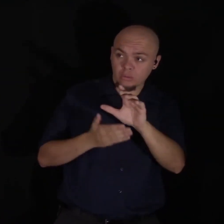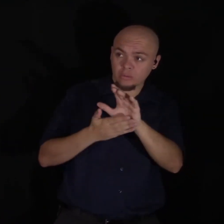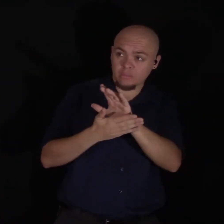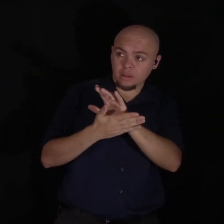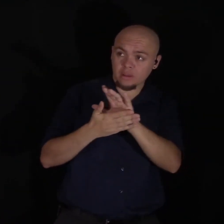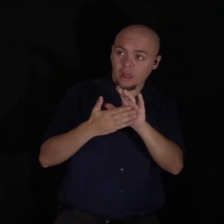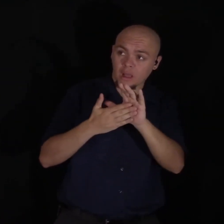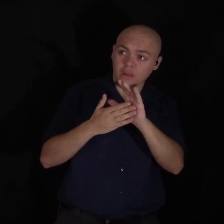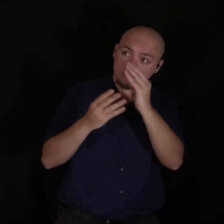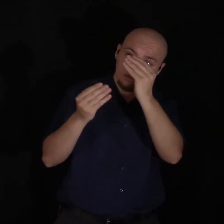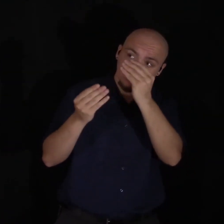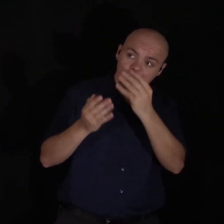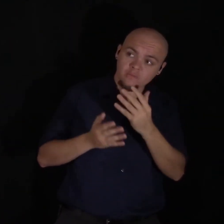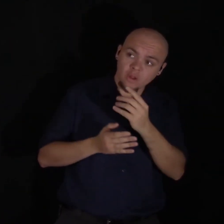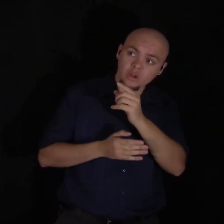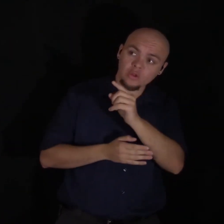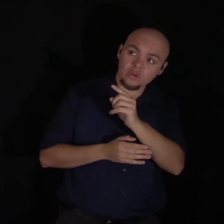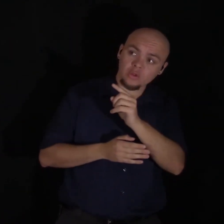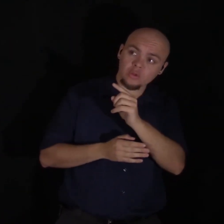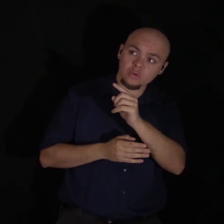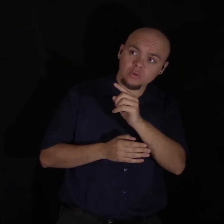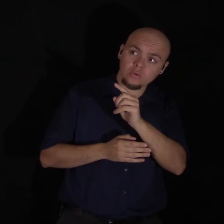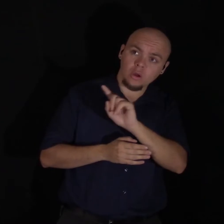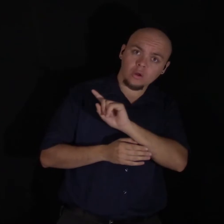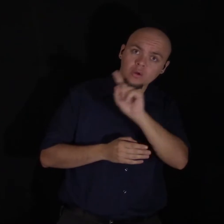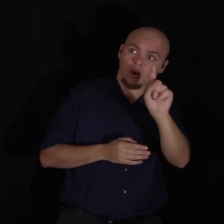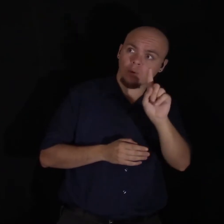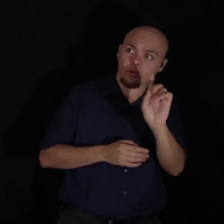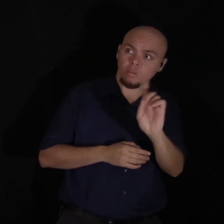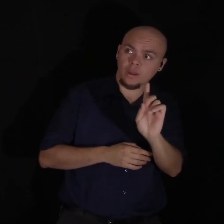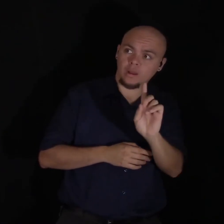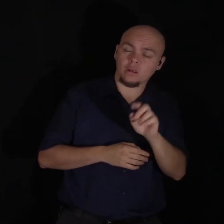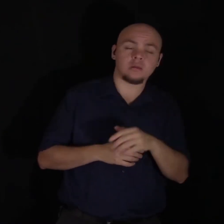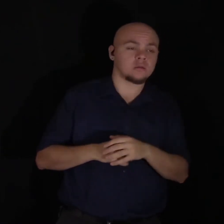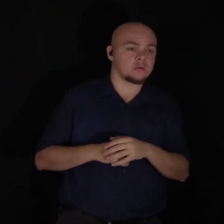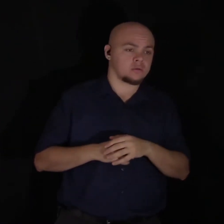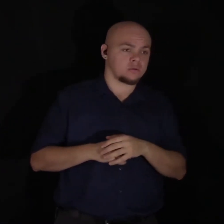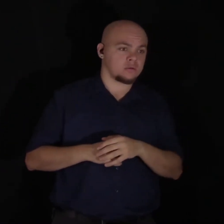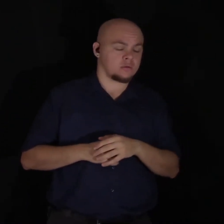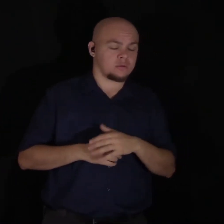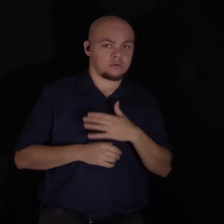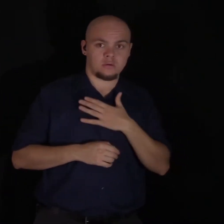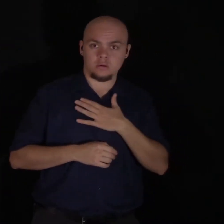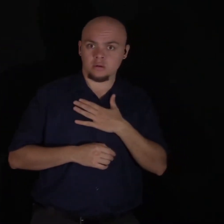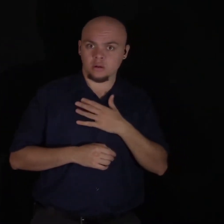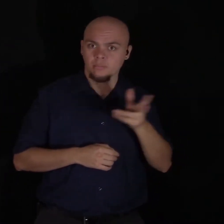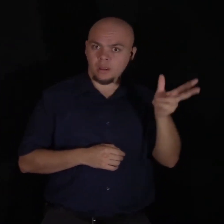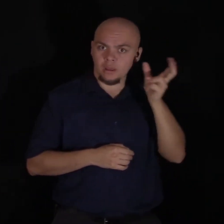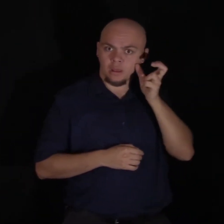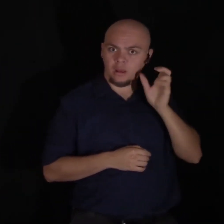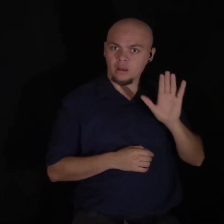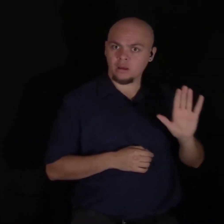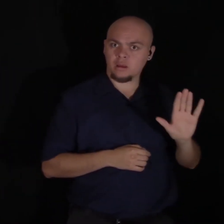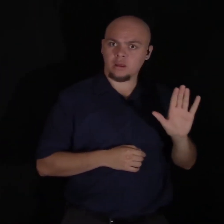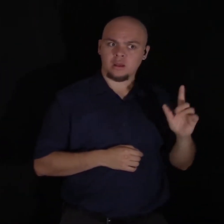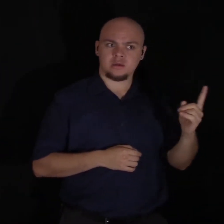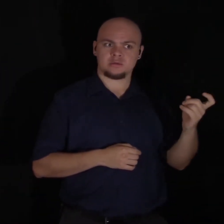inform me whither you are bound?" You may conceive my astonishment on hearing such a question addressed to me from a